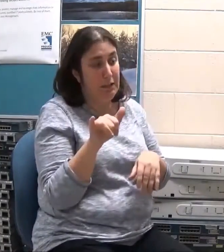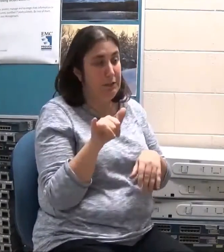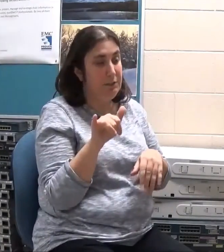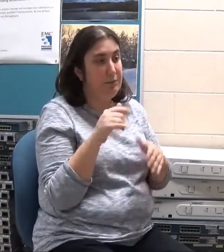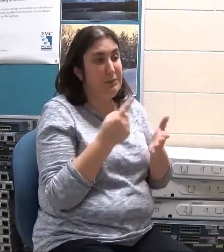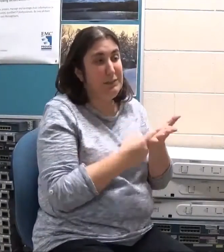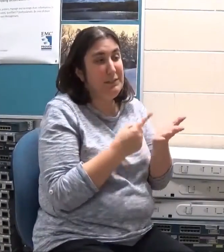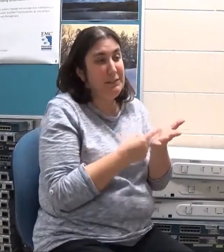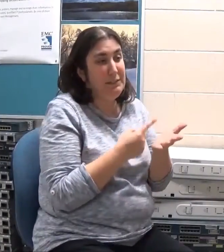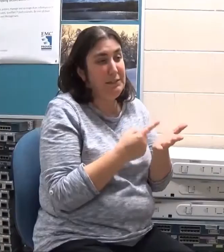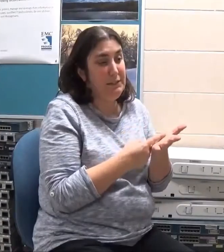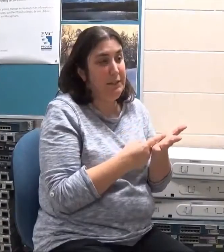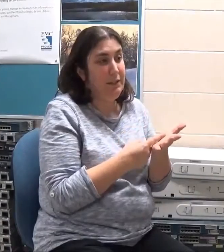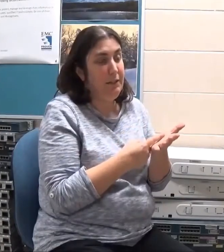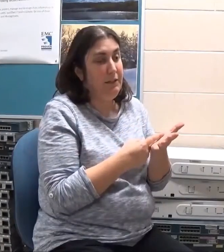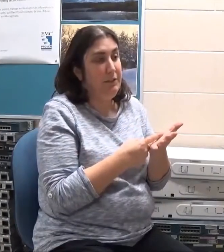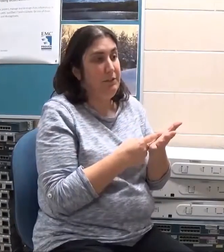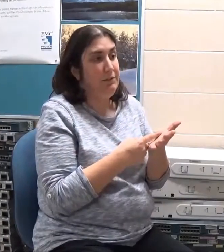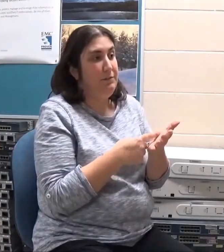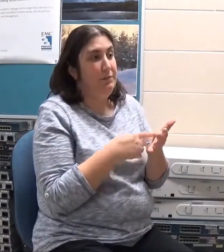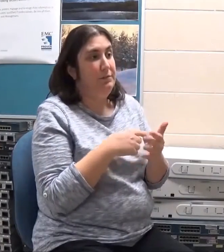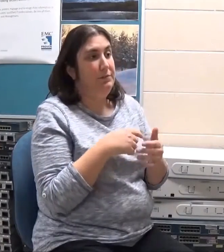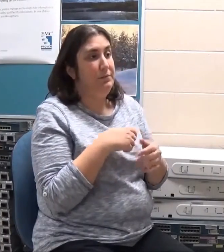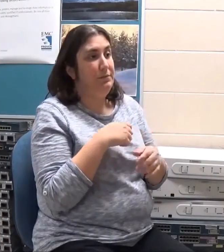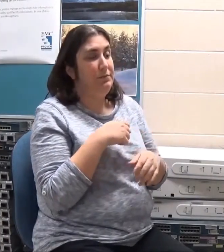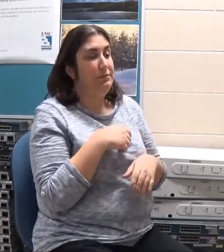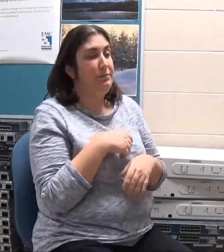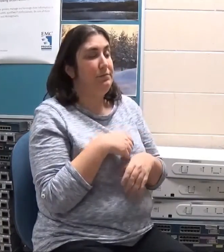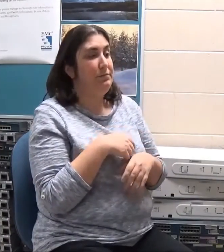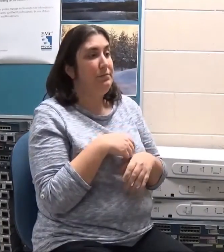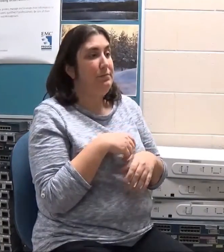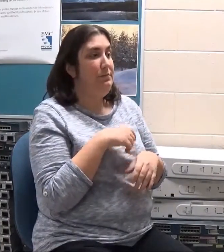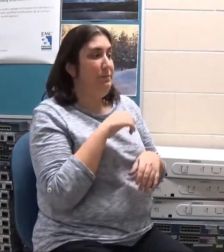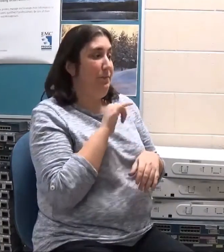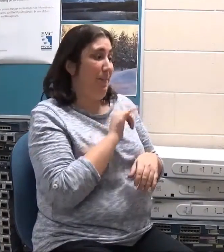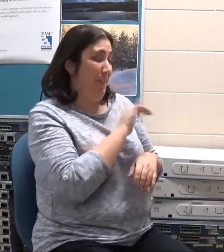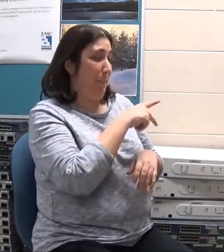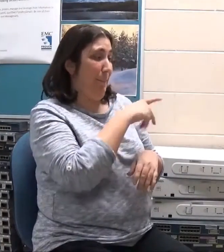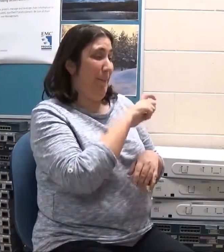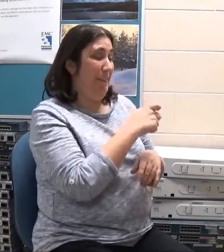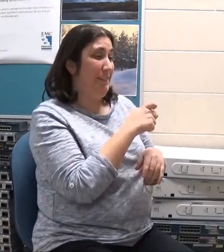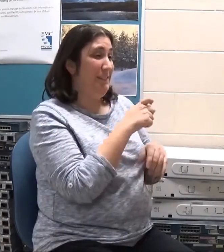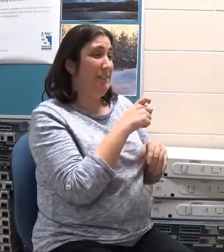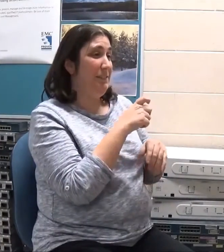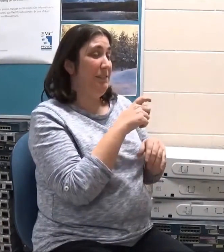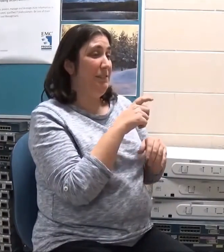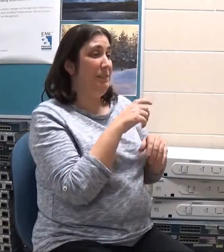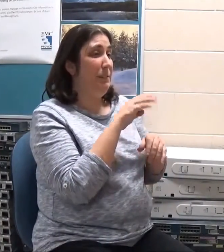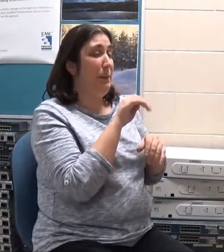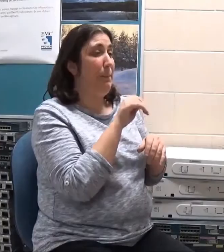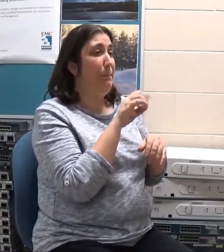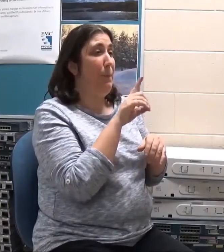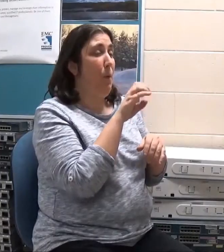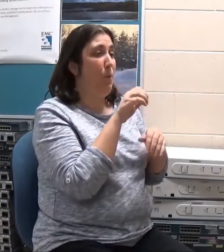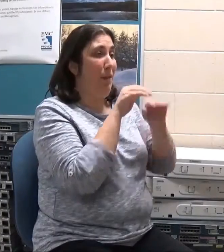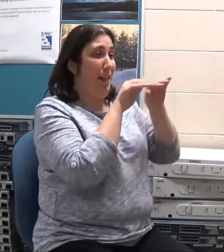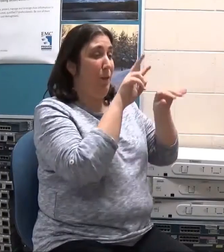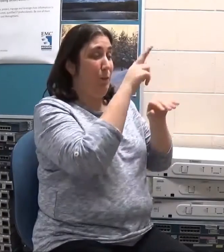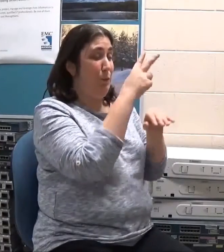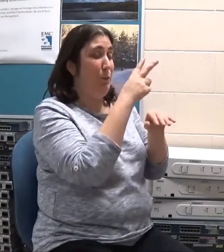firewall. This fix does not work in transparent mode or in layer 2 mode. Therefore, we have to